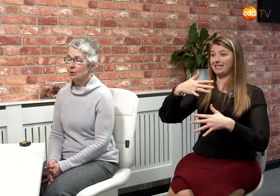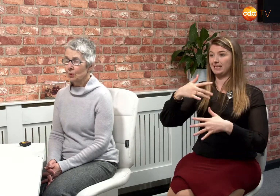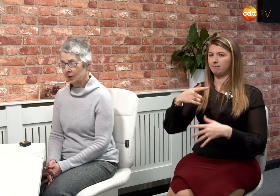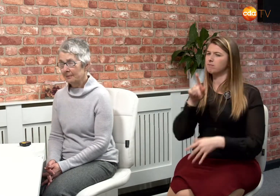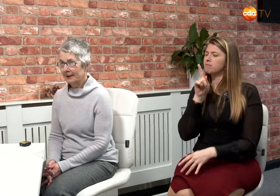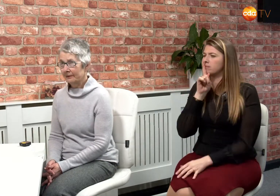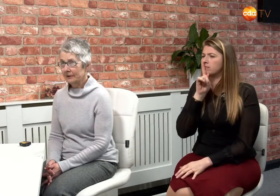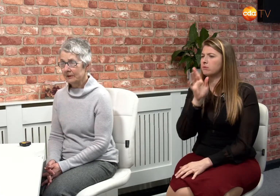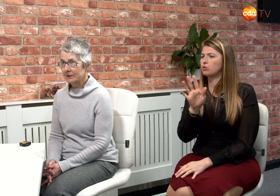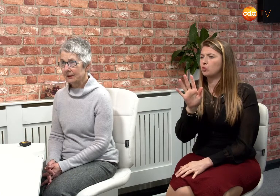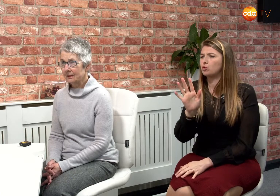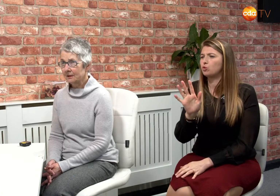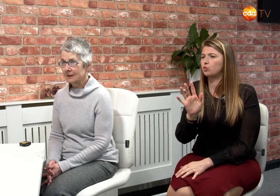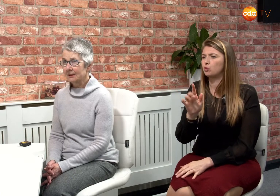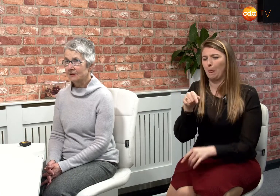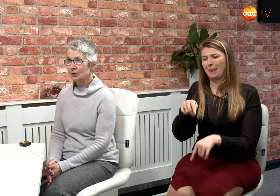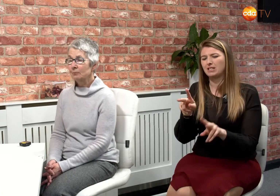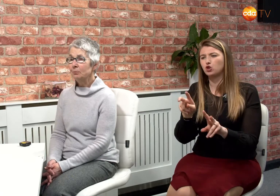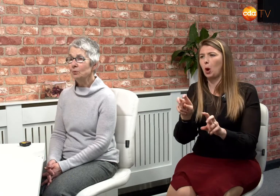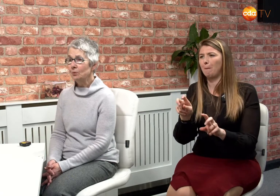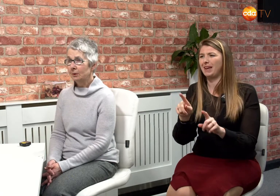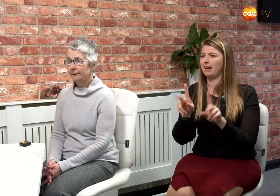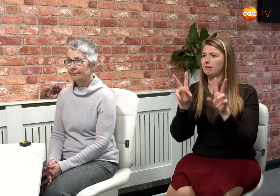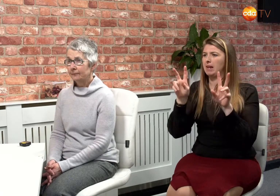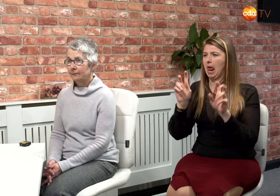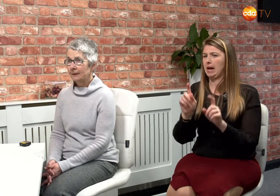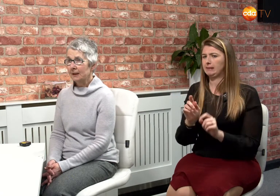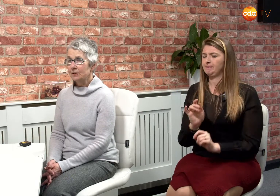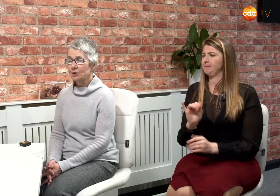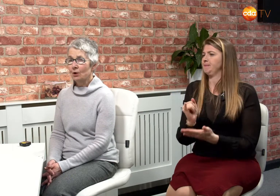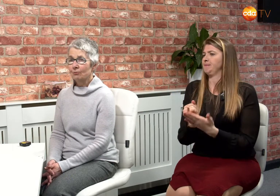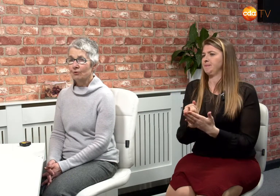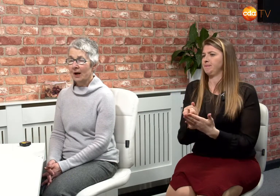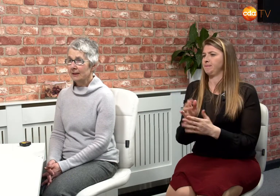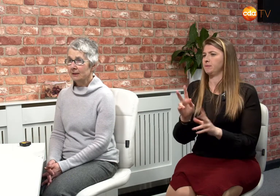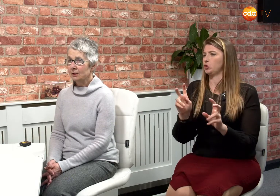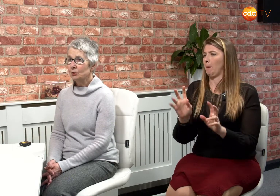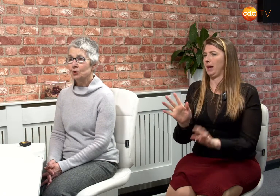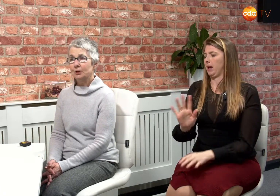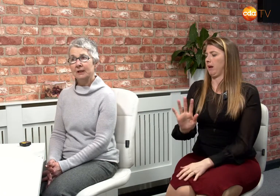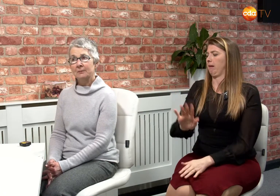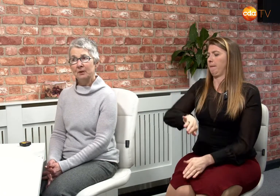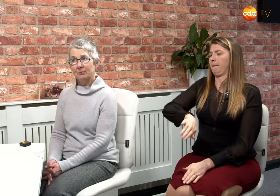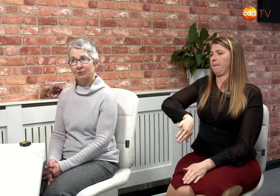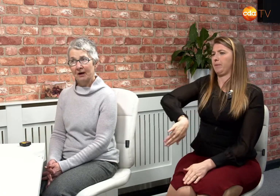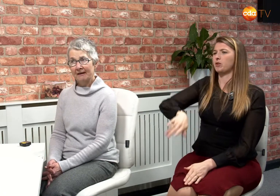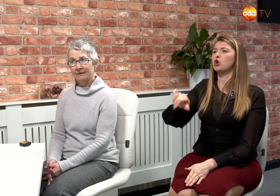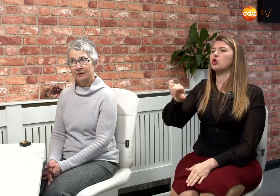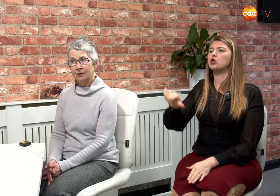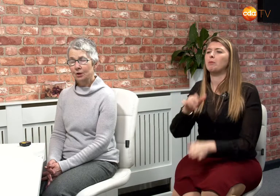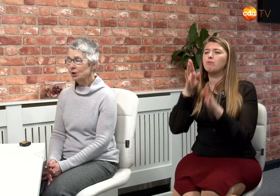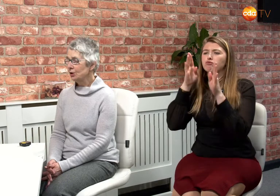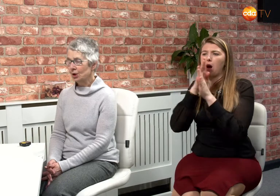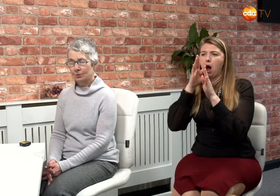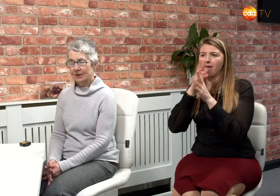you don't talk about these things. It's a taboo. It's not right. You should keep it private. Don't